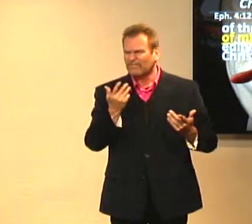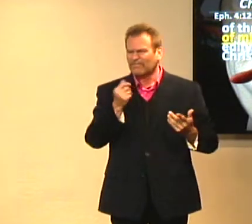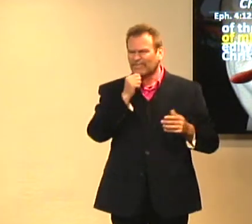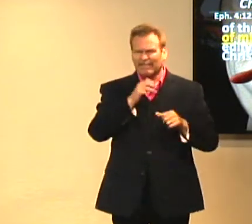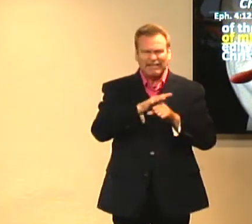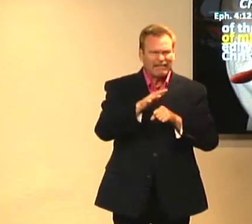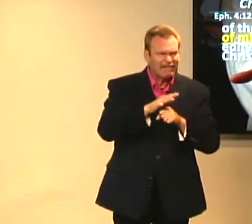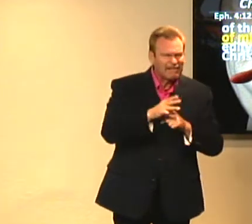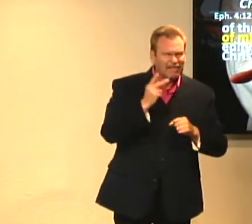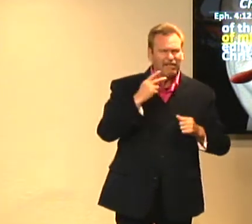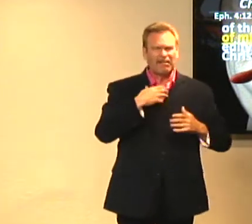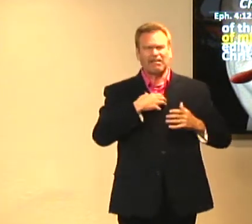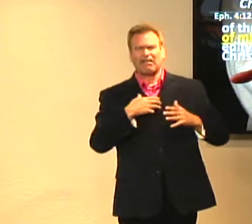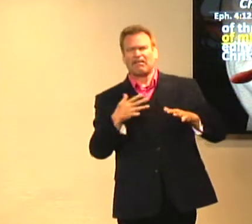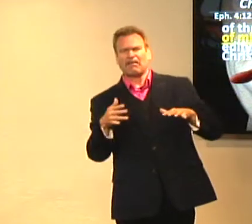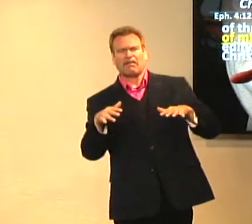the people would be hungry, and they needed food.